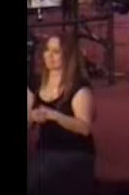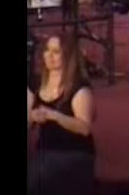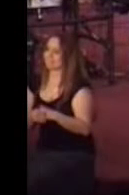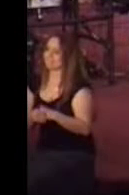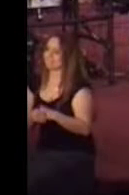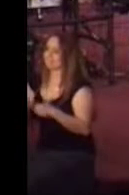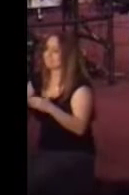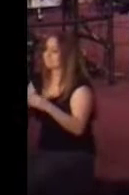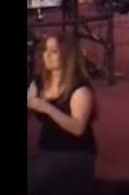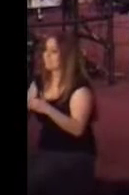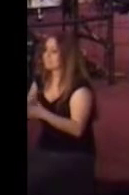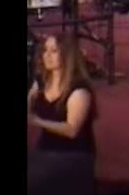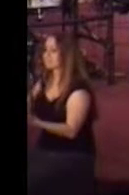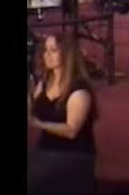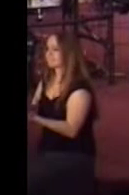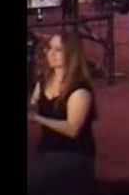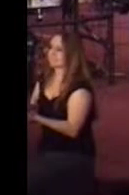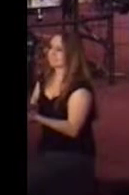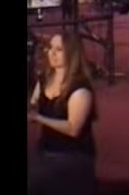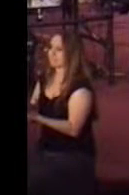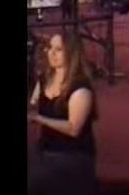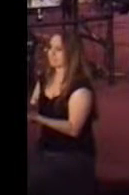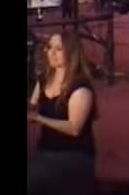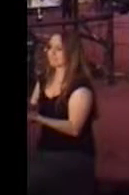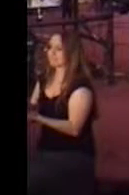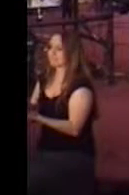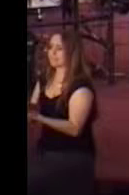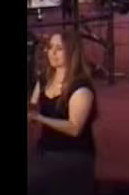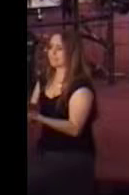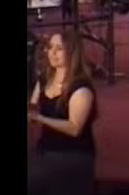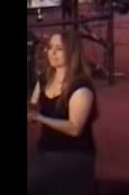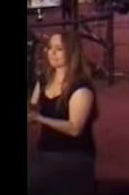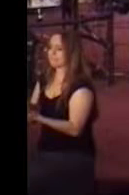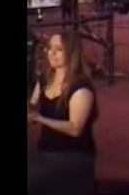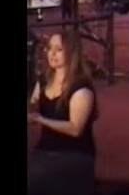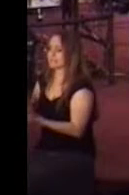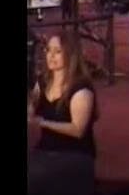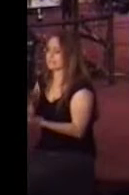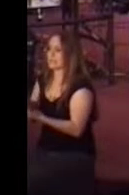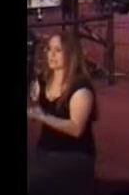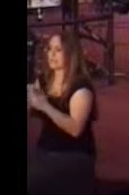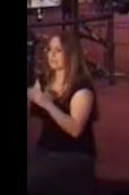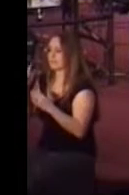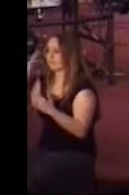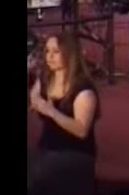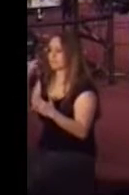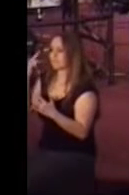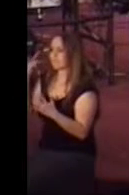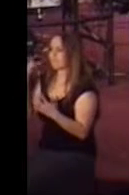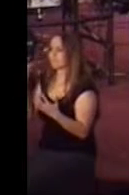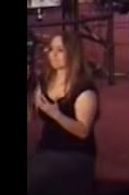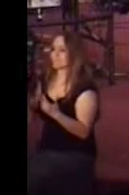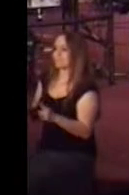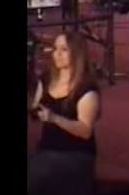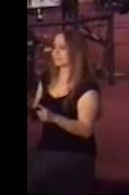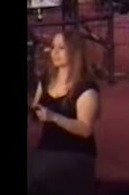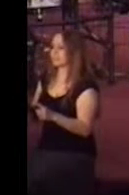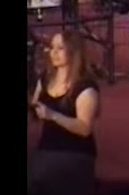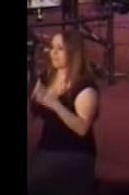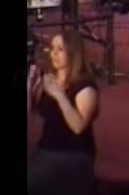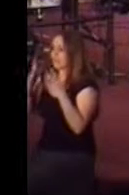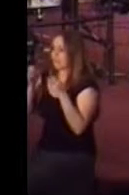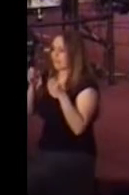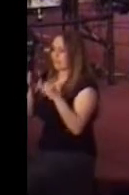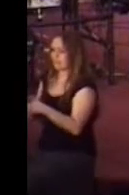And then he stops in the midst of all that, in the midst of craziness, in the midst of loss, in the midst